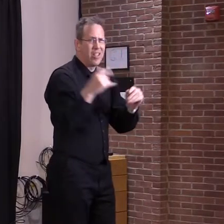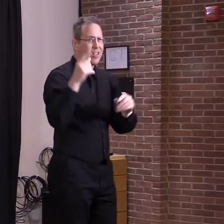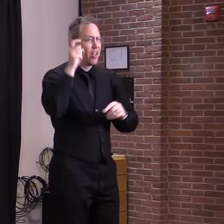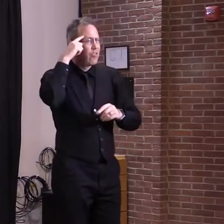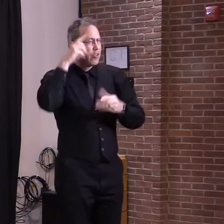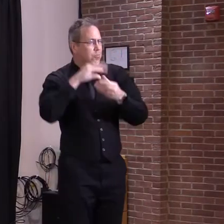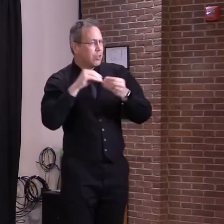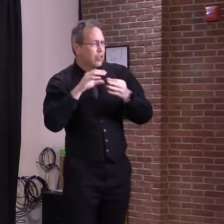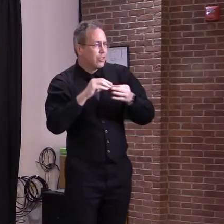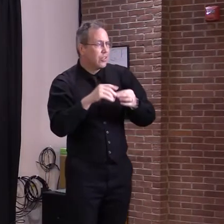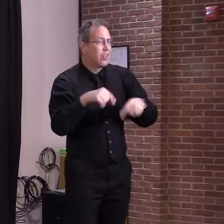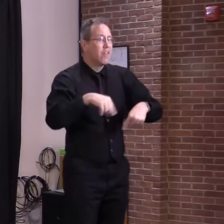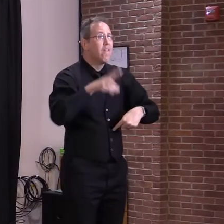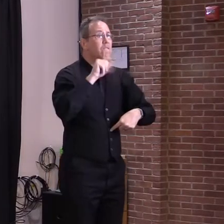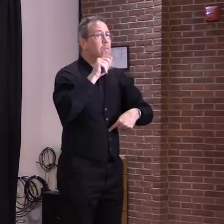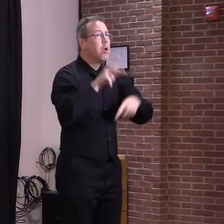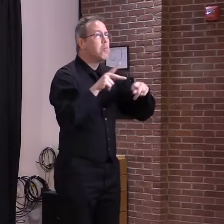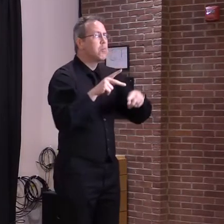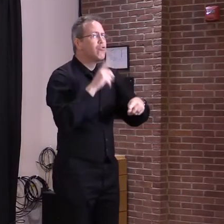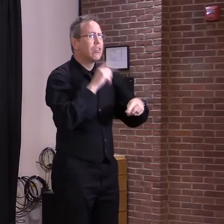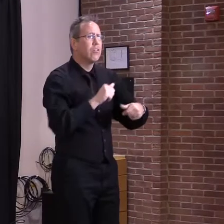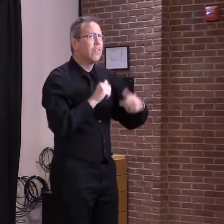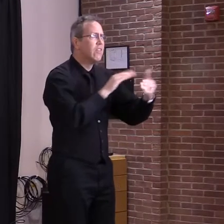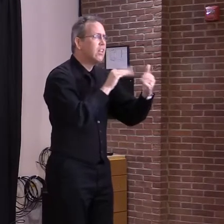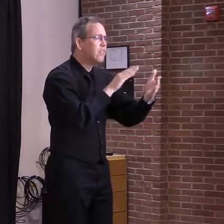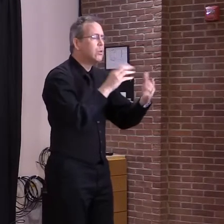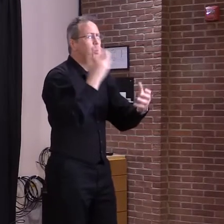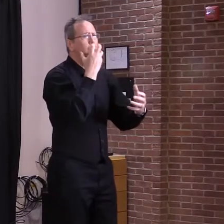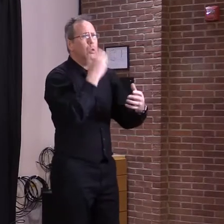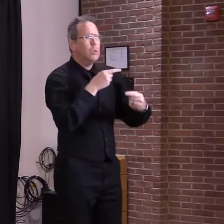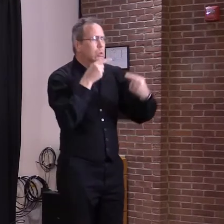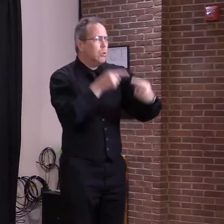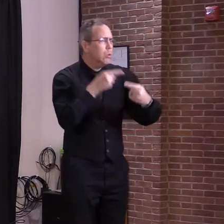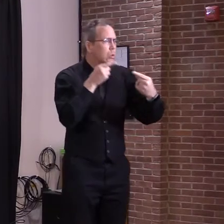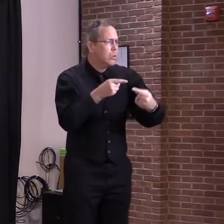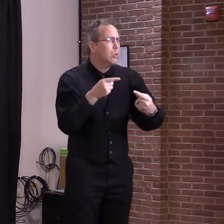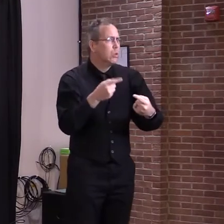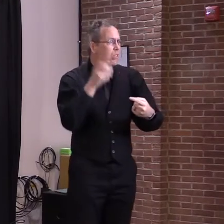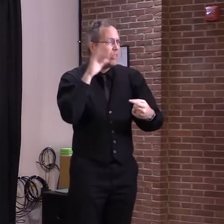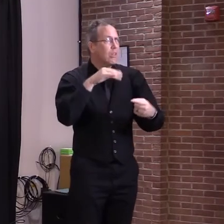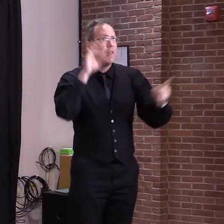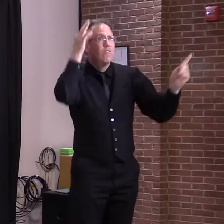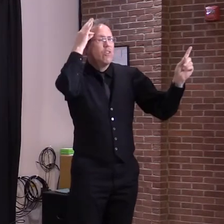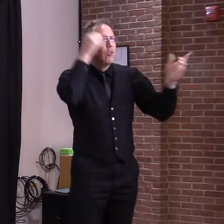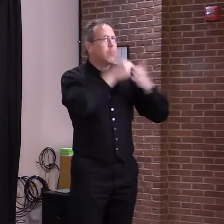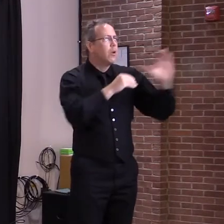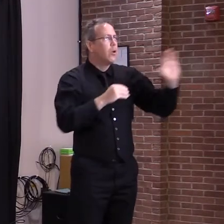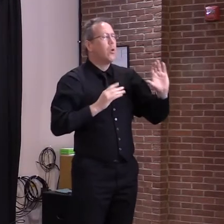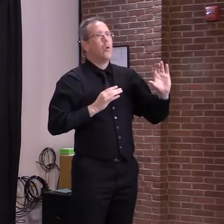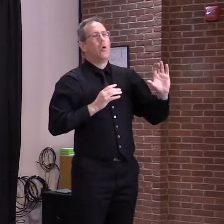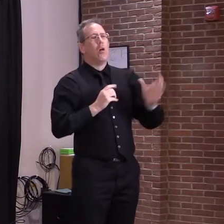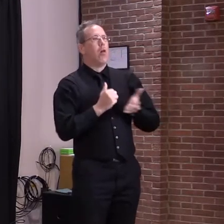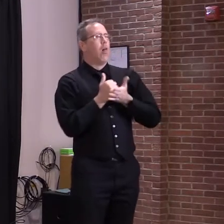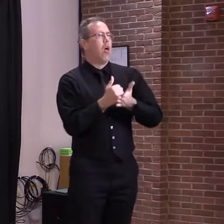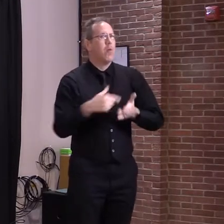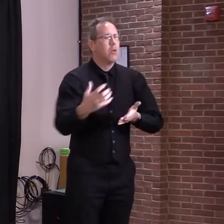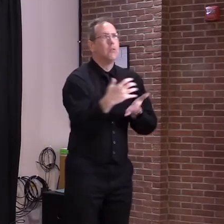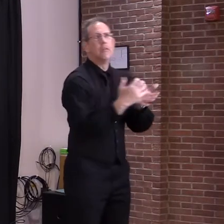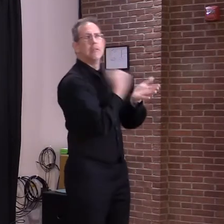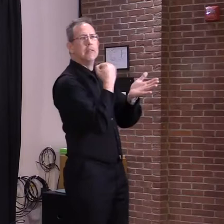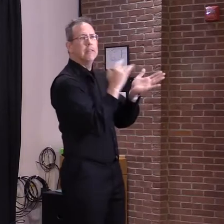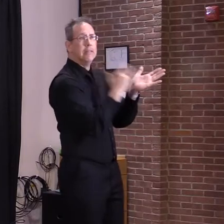is face to face with a great opportunity to infuse federal dollars into economic development throughout the